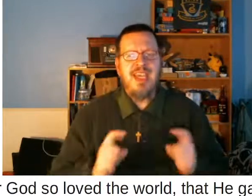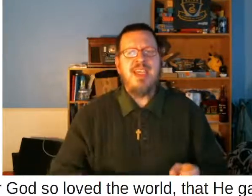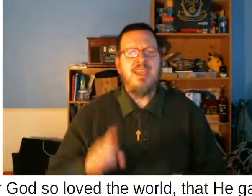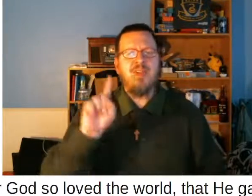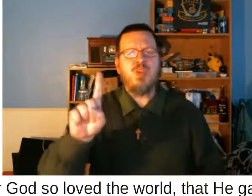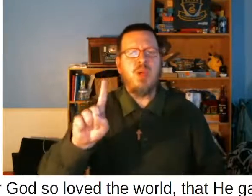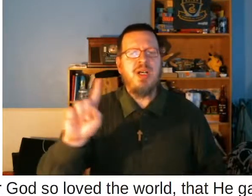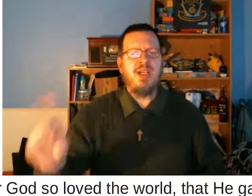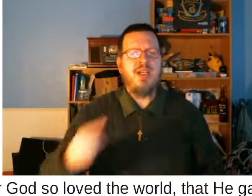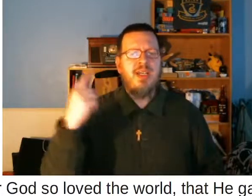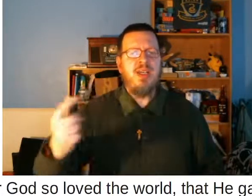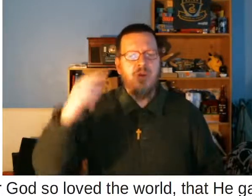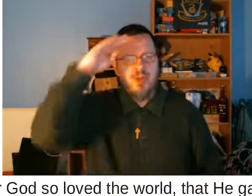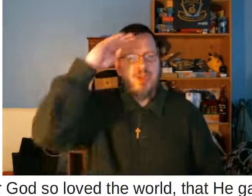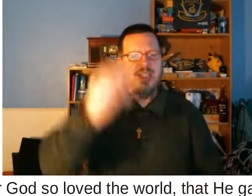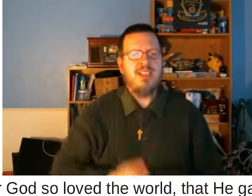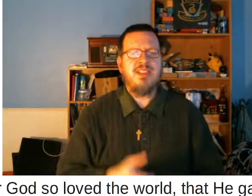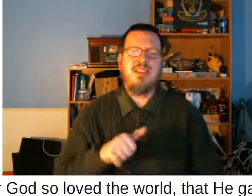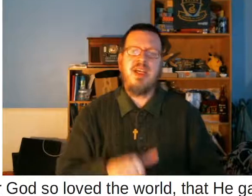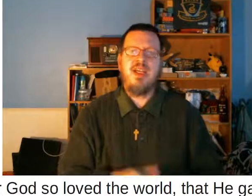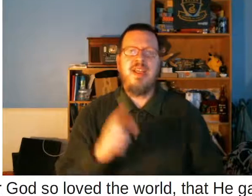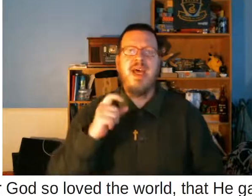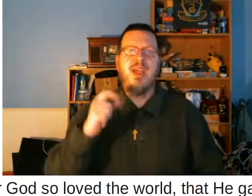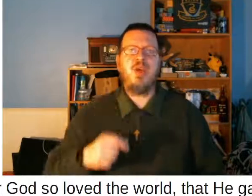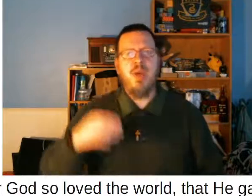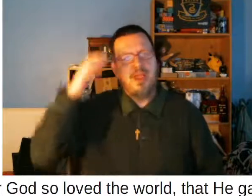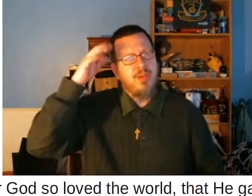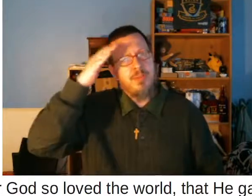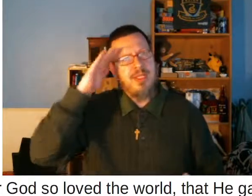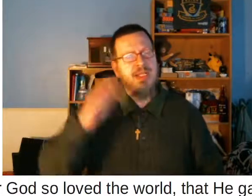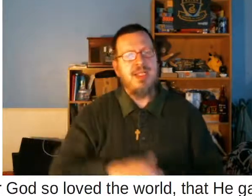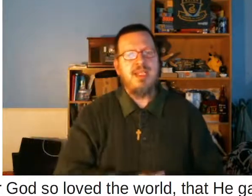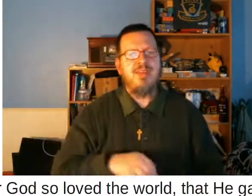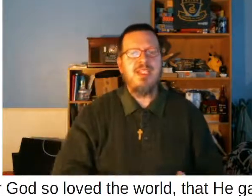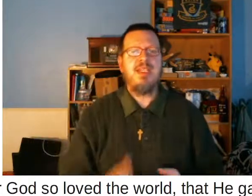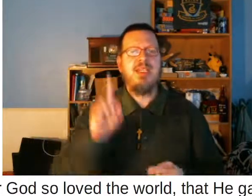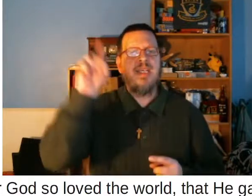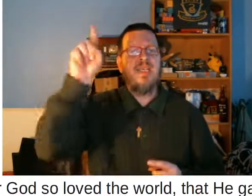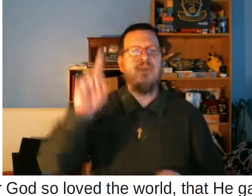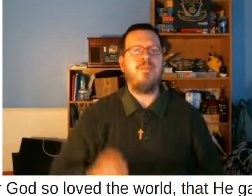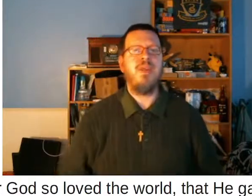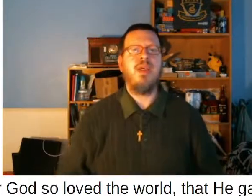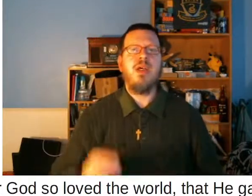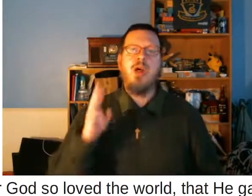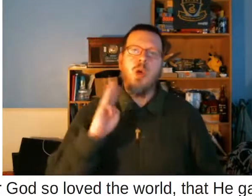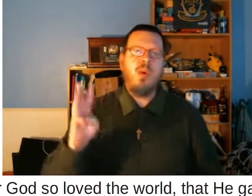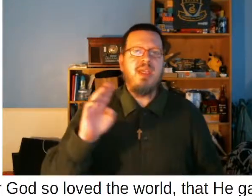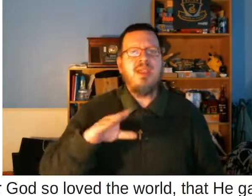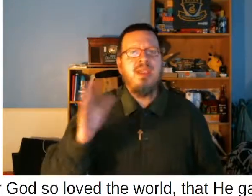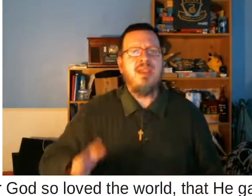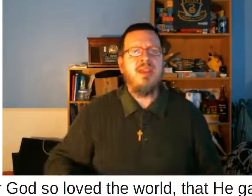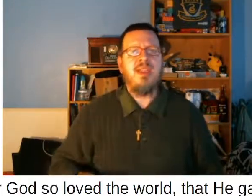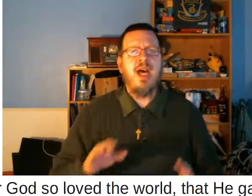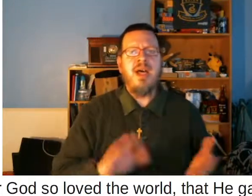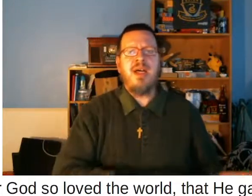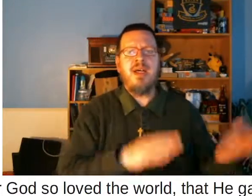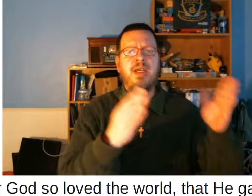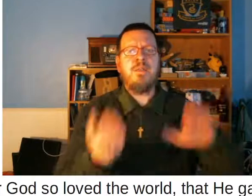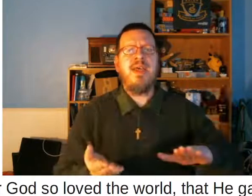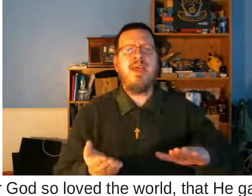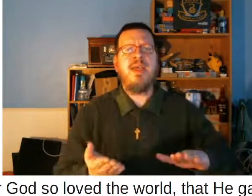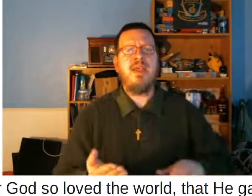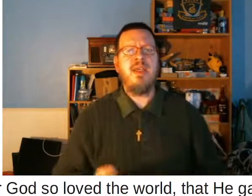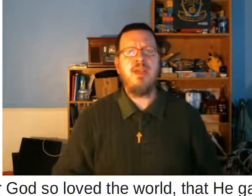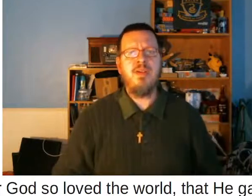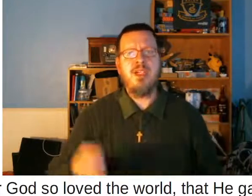he gave his one and only Son, that whoever believes in him will